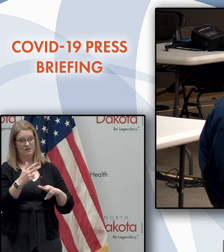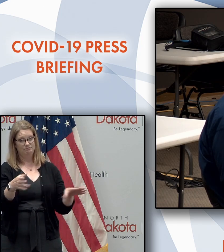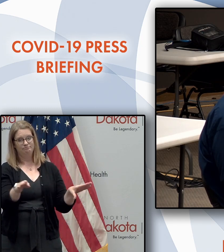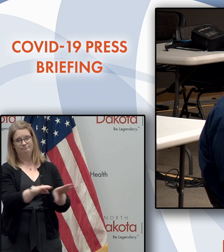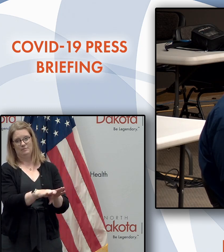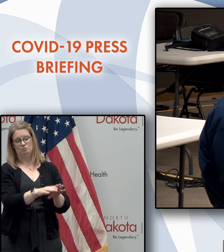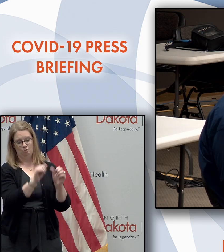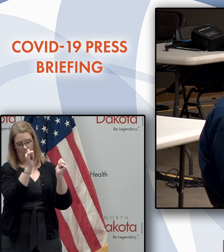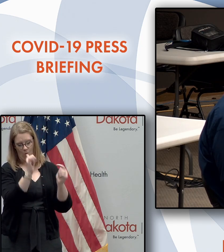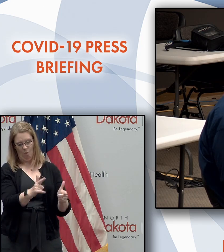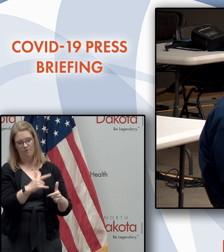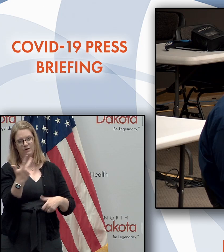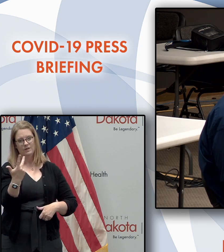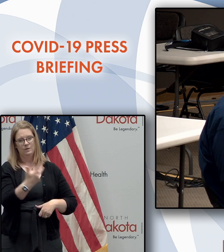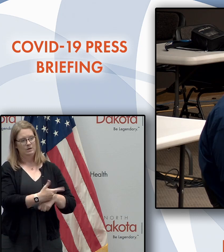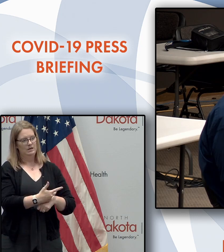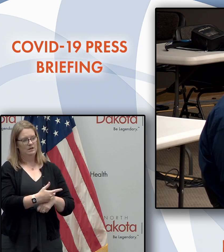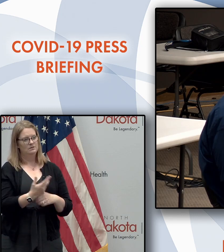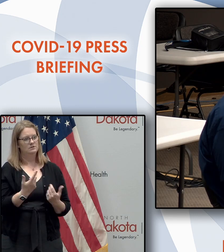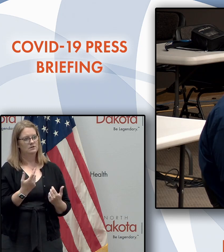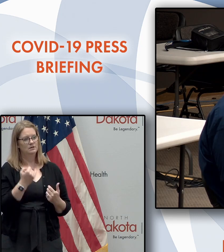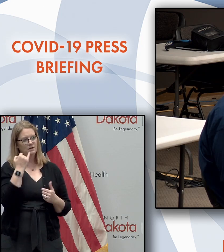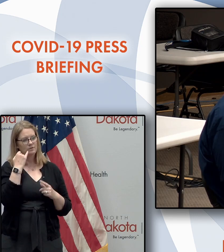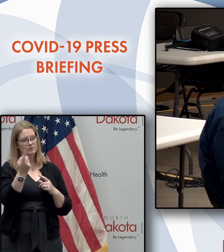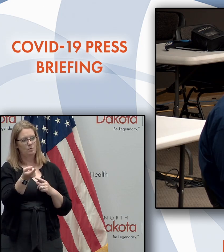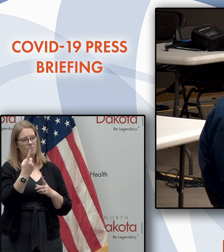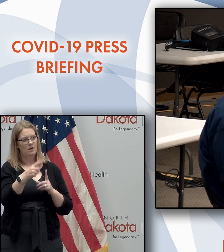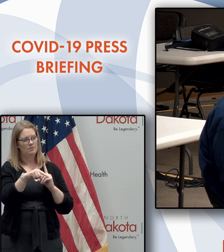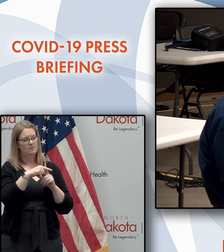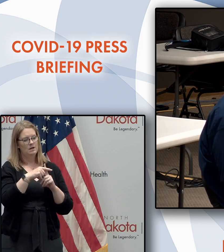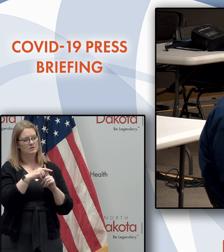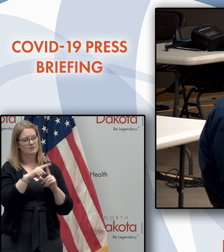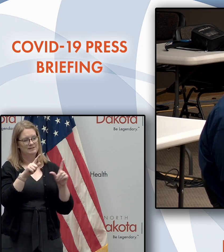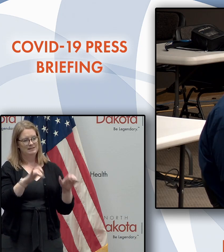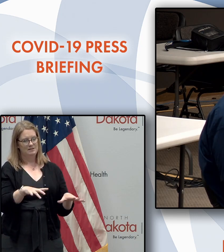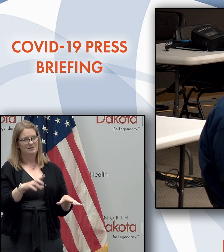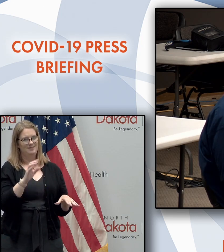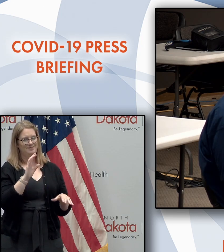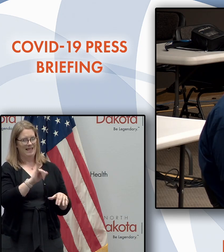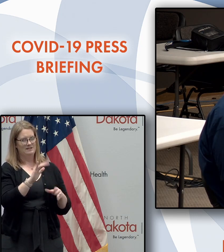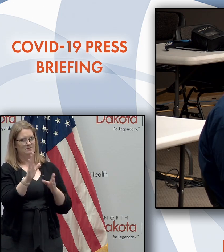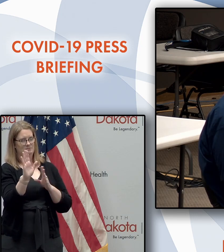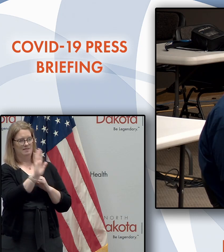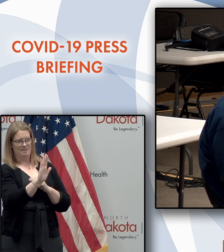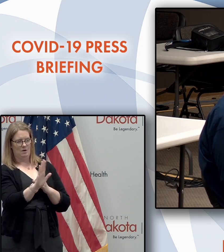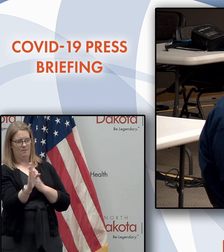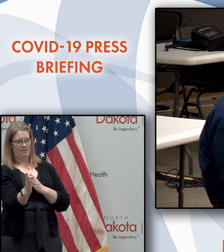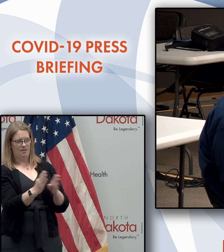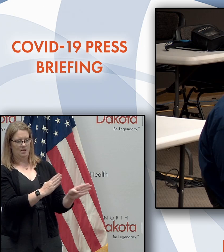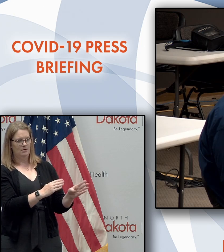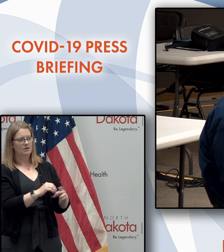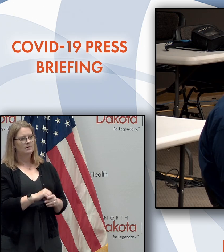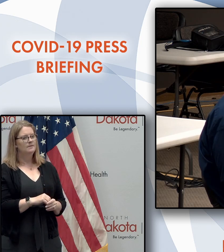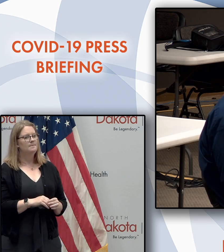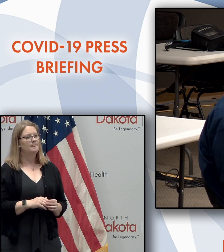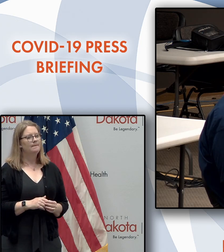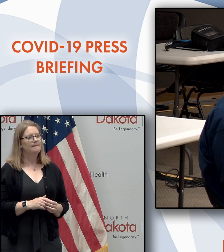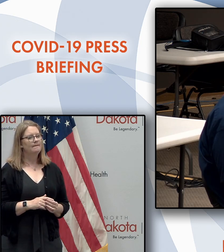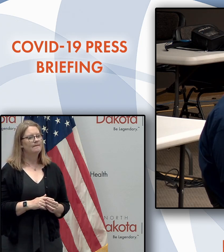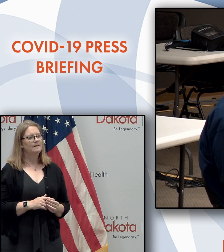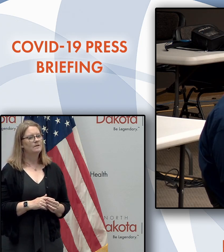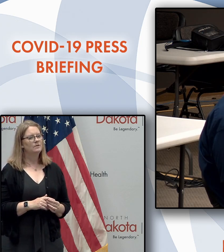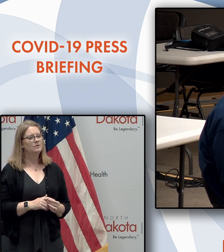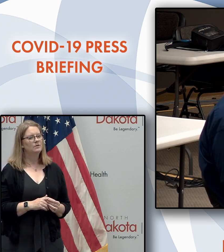days if they had one positive test. That's part of the plan. The question I have is a more